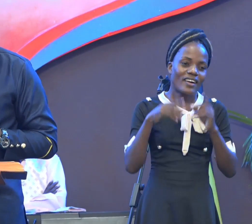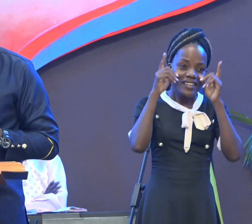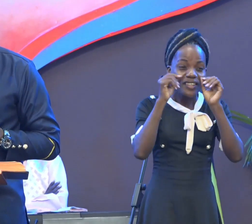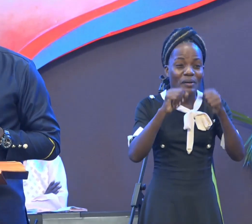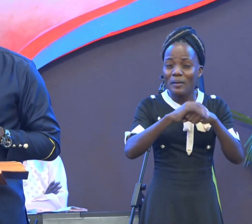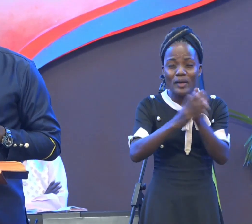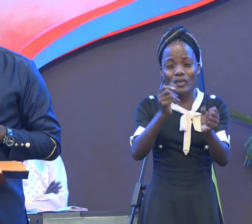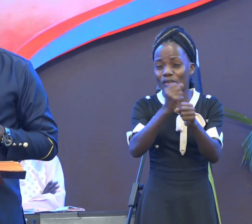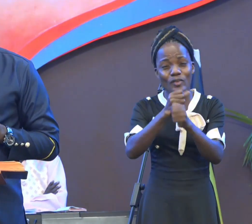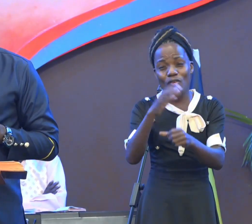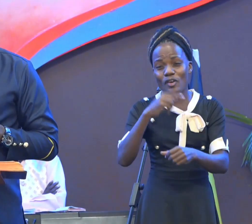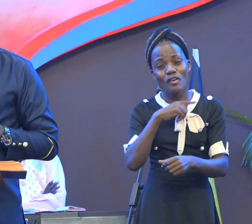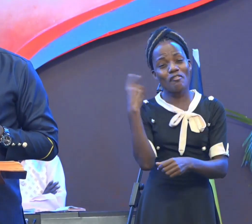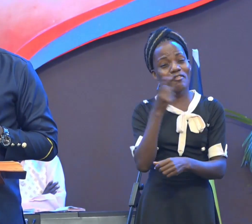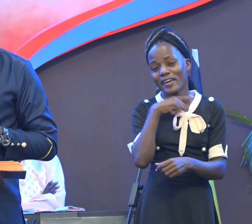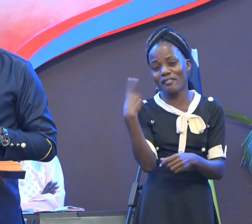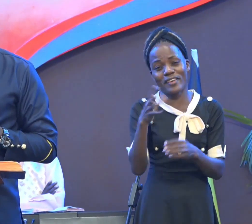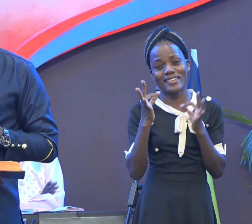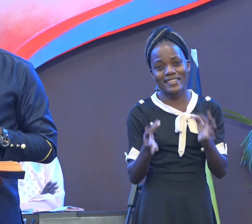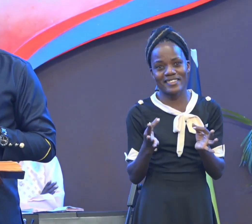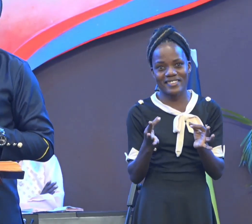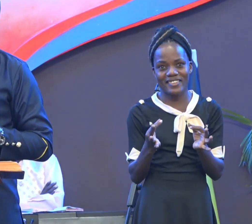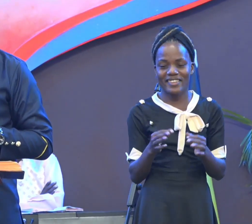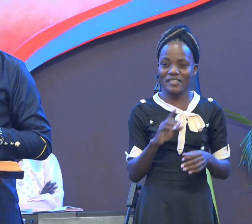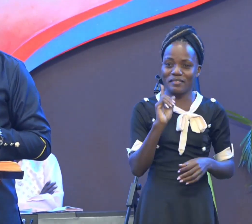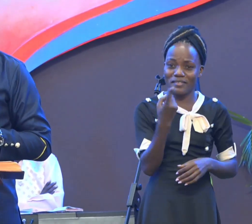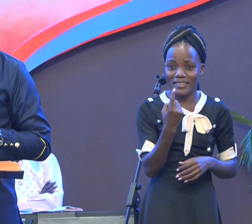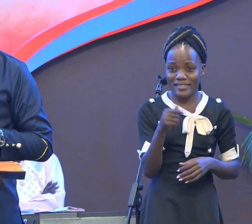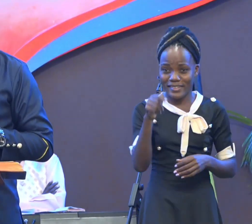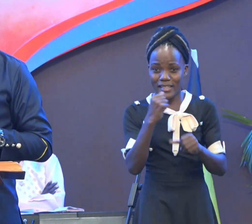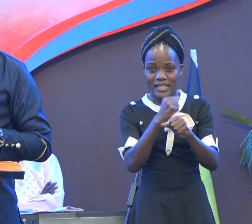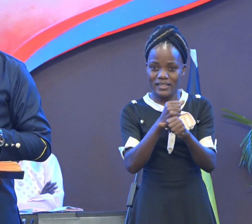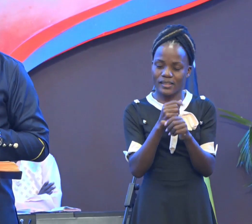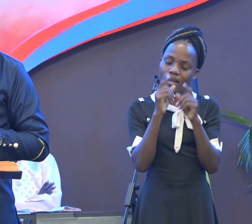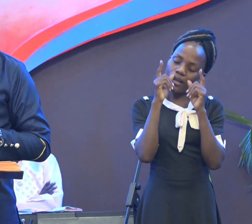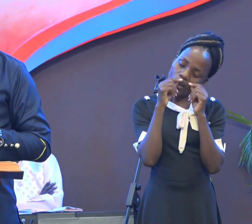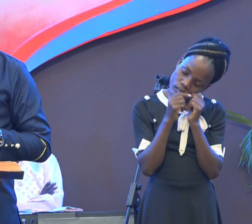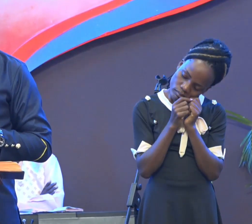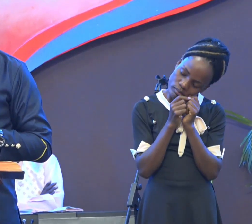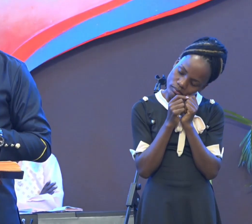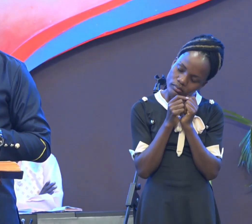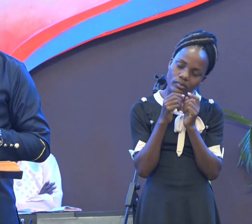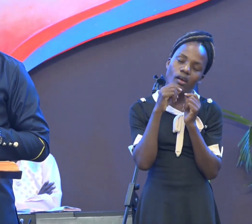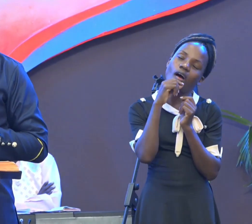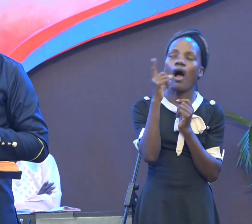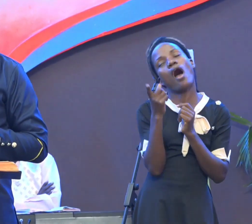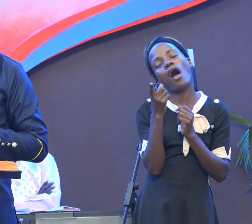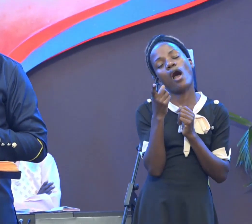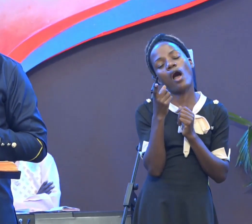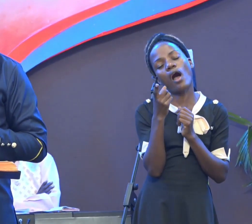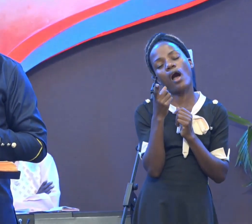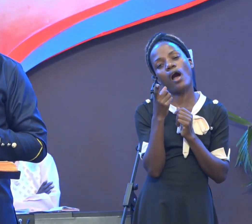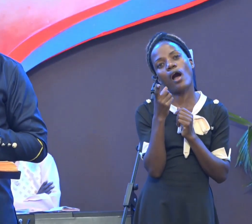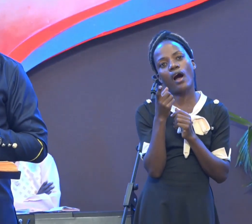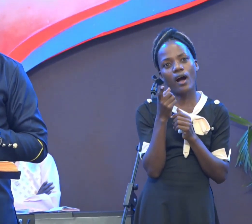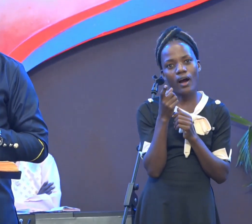He releases every part of you. She first put low her neck. Then also